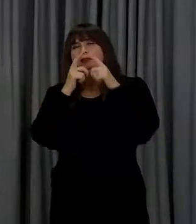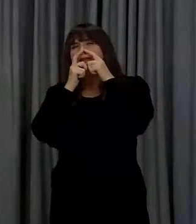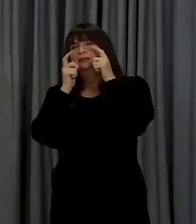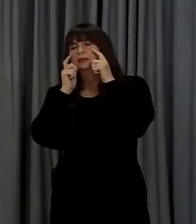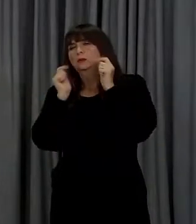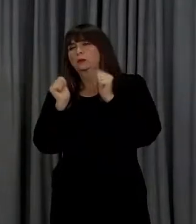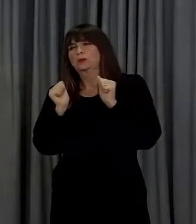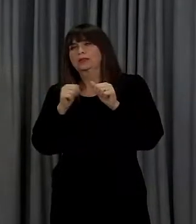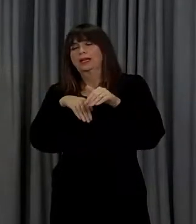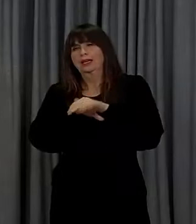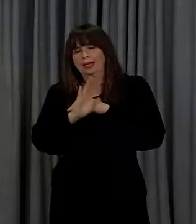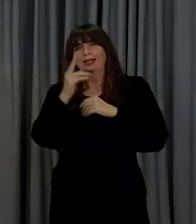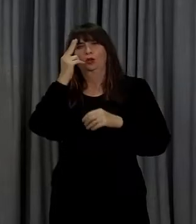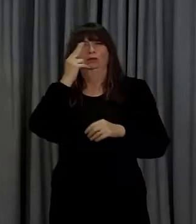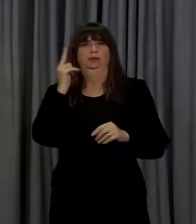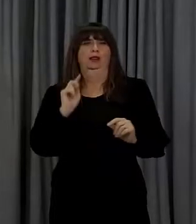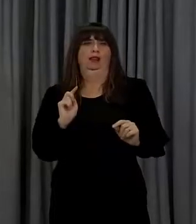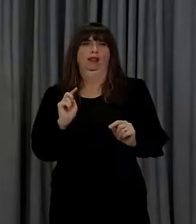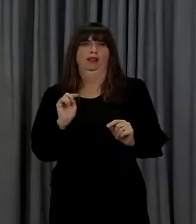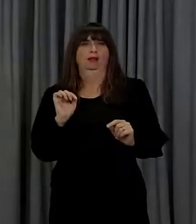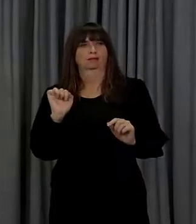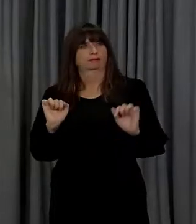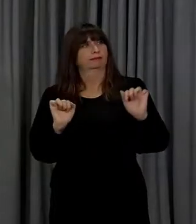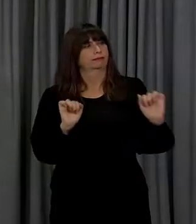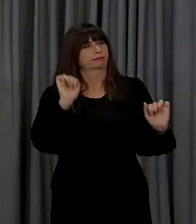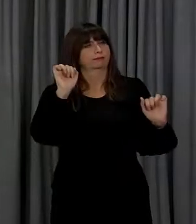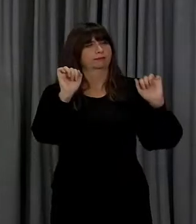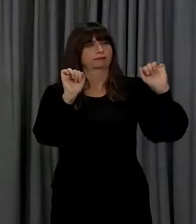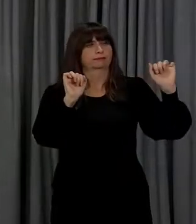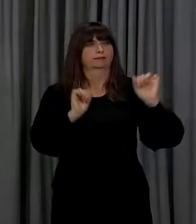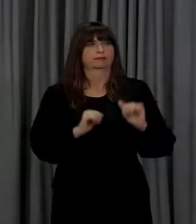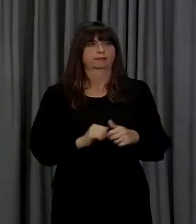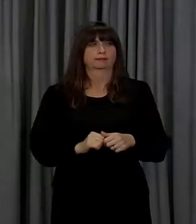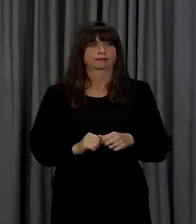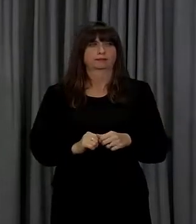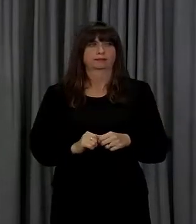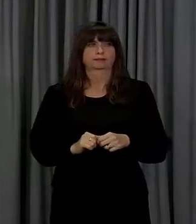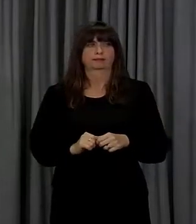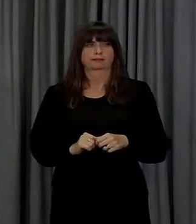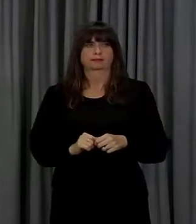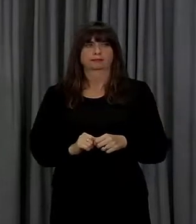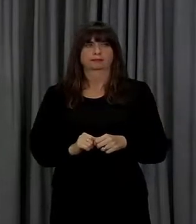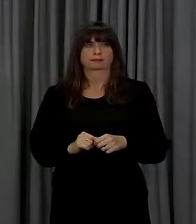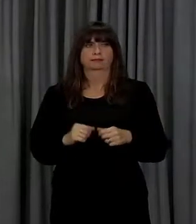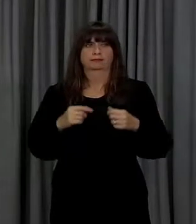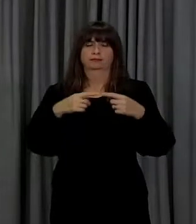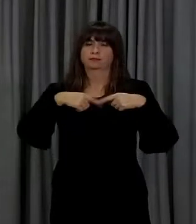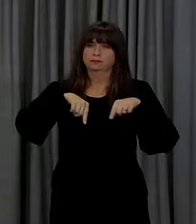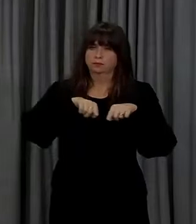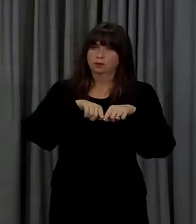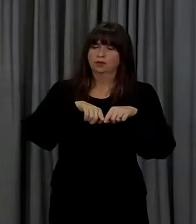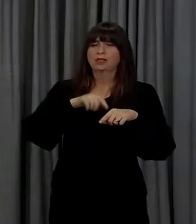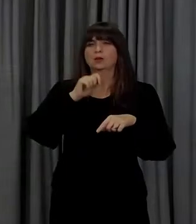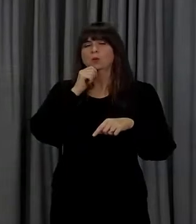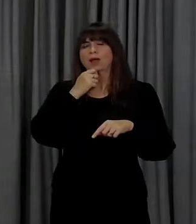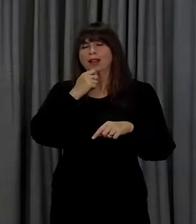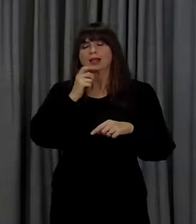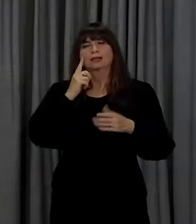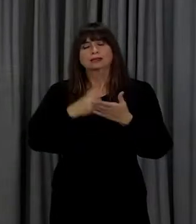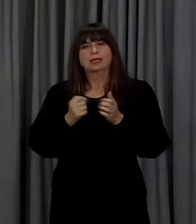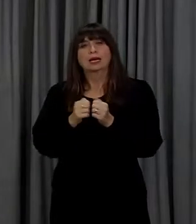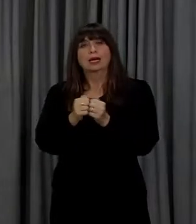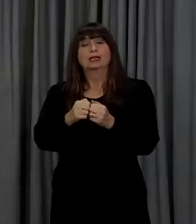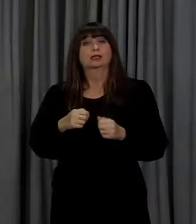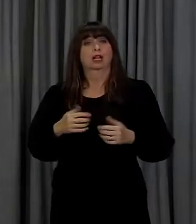reintroduce face coverings, and we will take those decisions as and when we need to, but nothing's